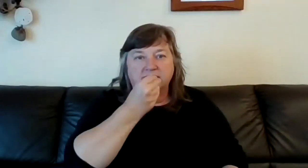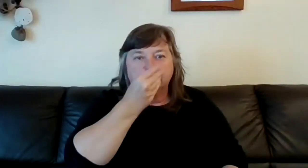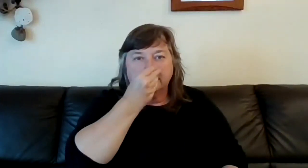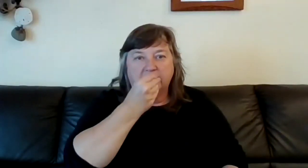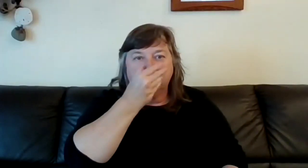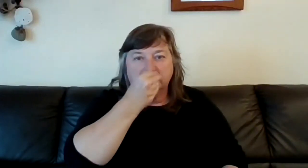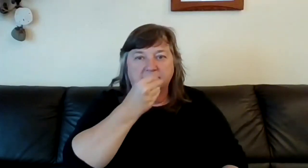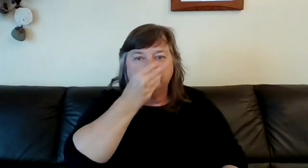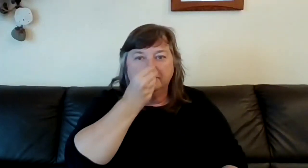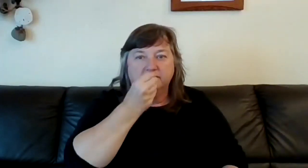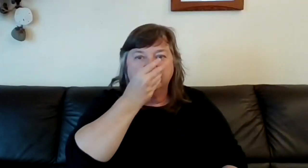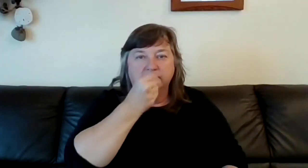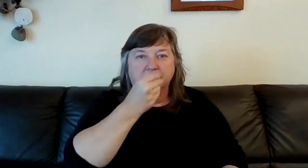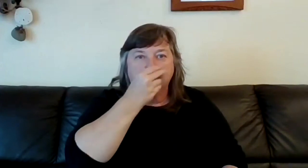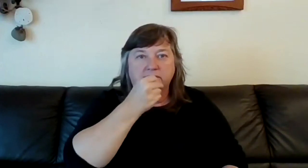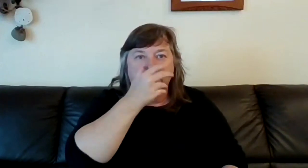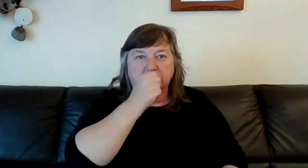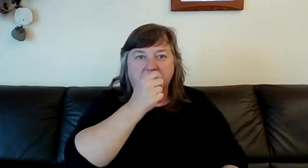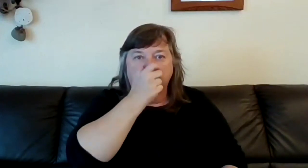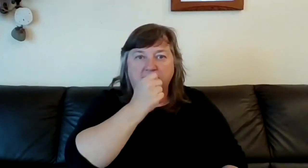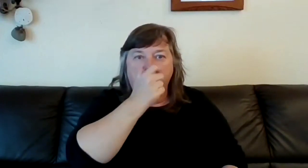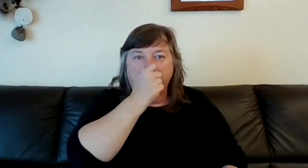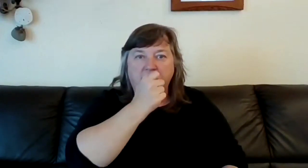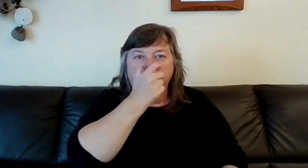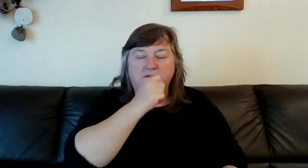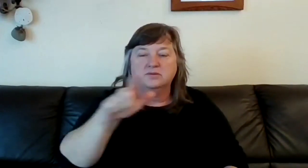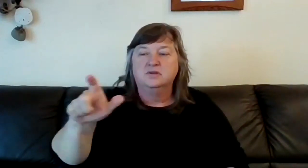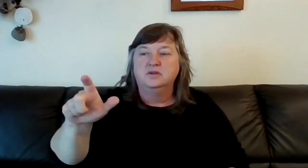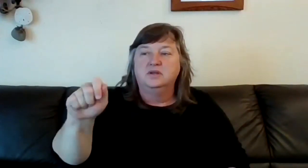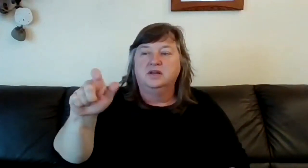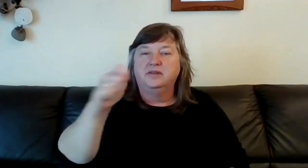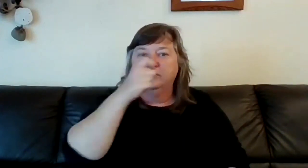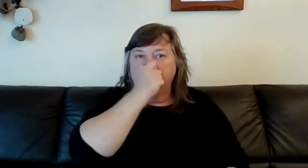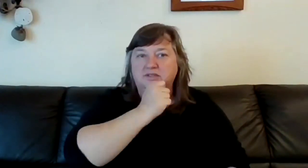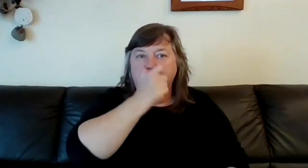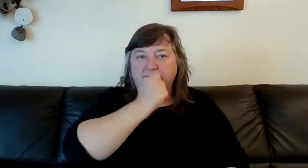is like this, just kind of going at your nose, kind of like when you're stealing